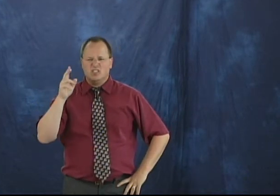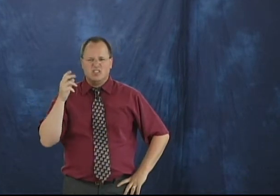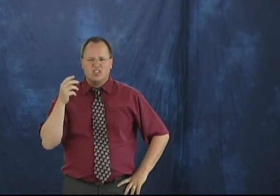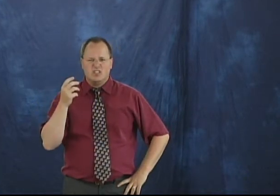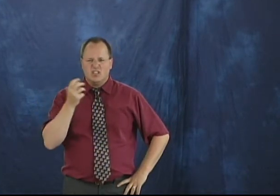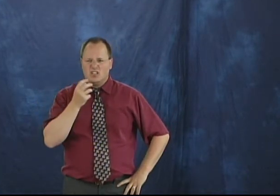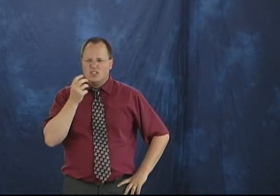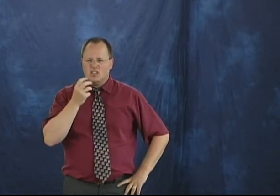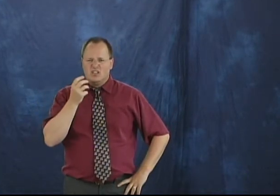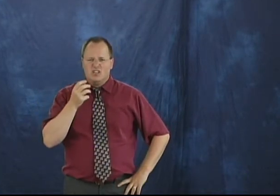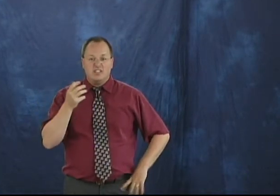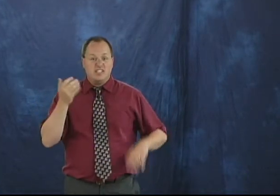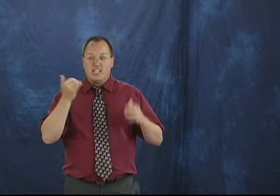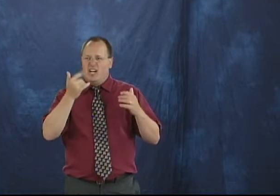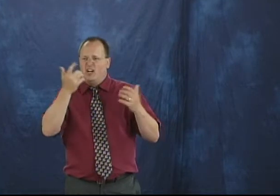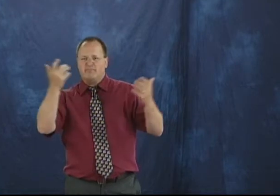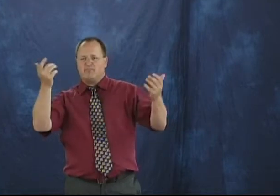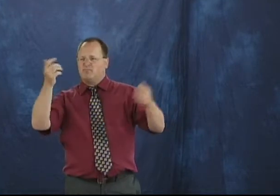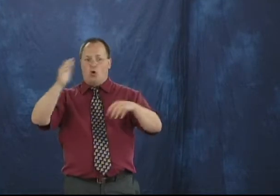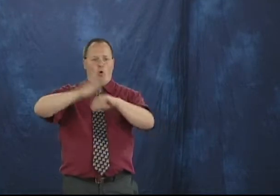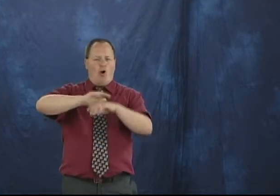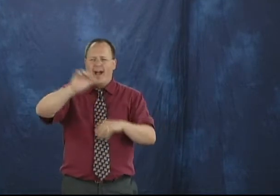You see it on TV,